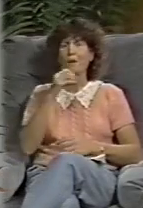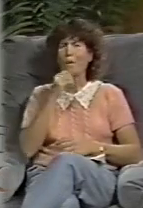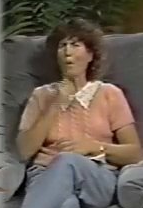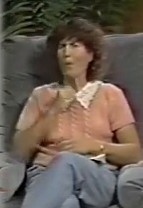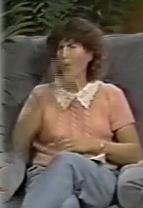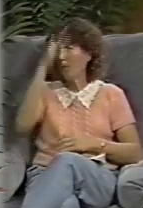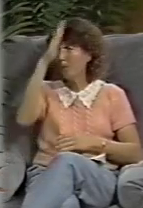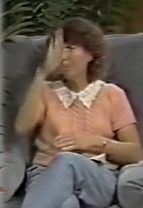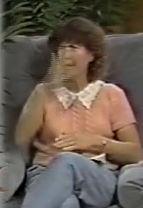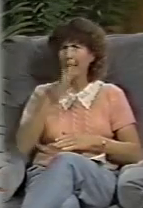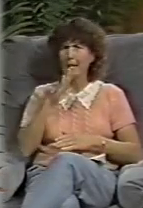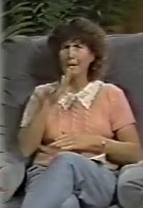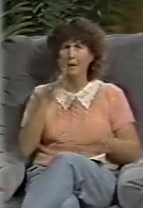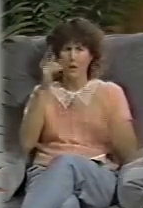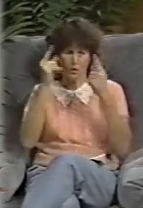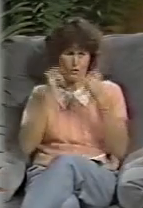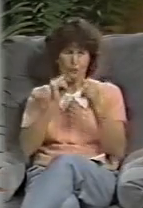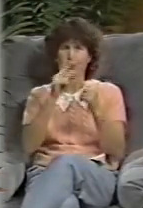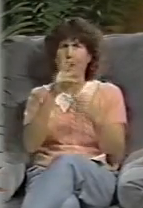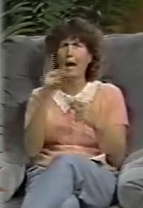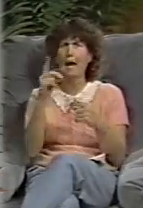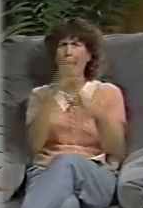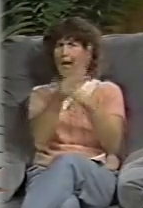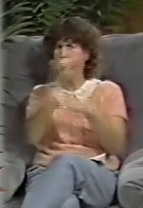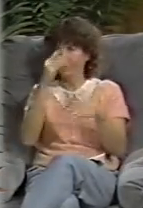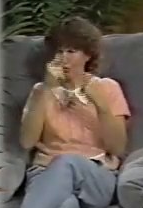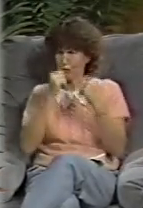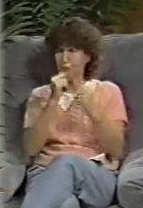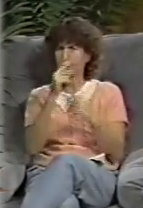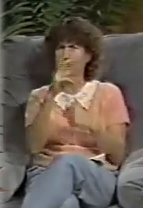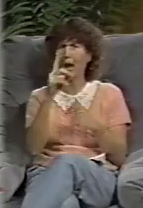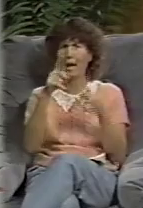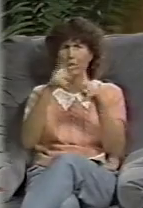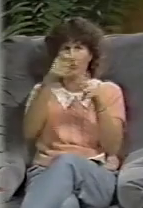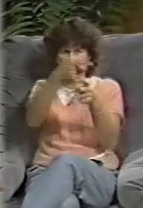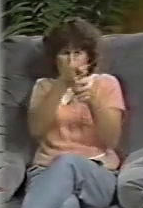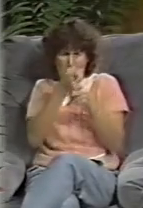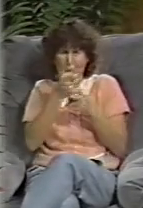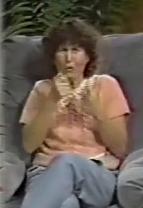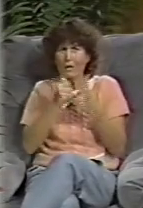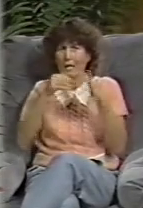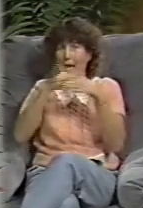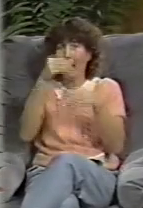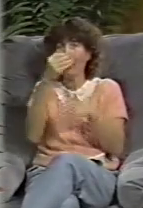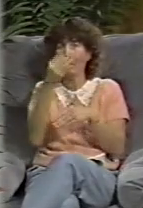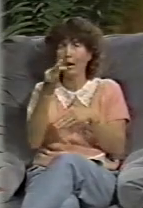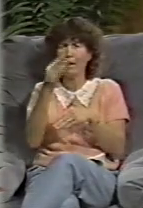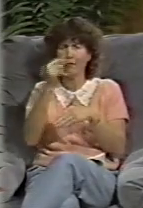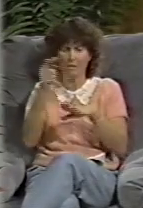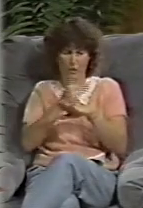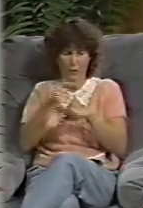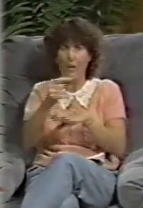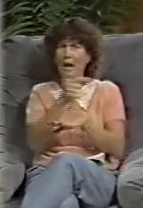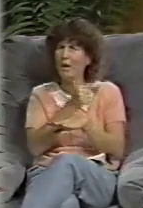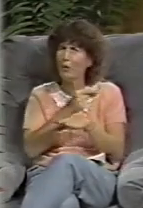The old man tried and tried to pull it out of the